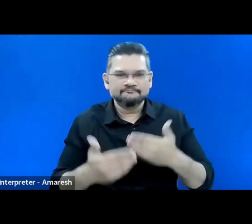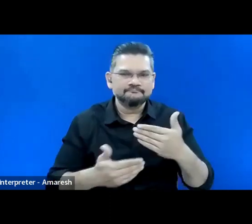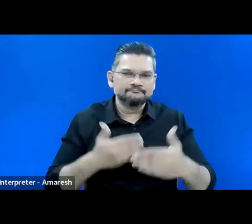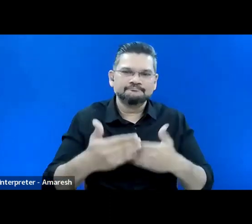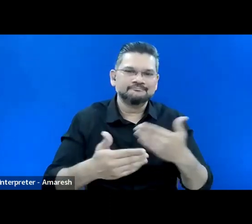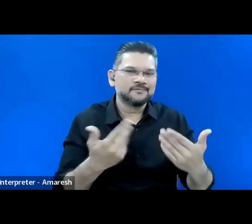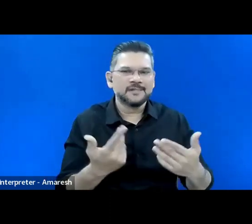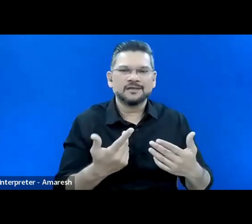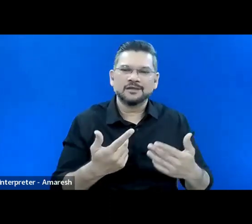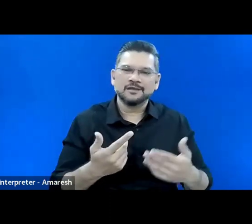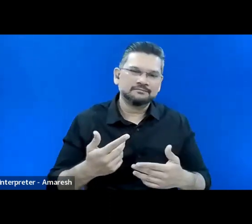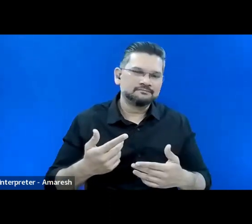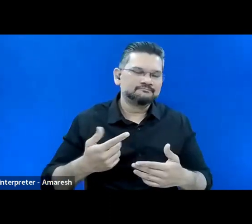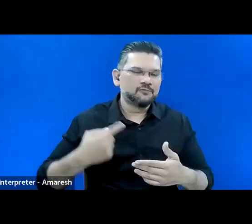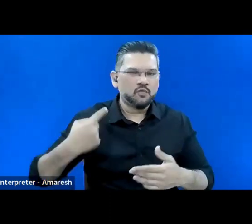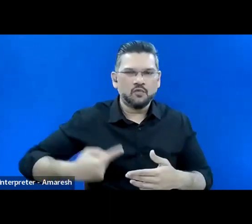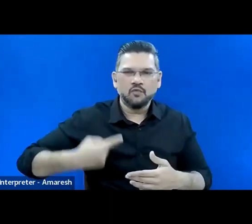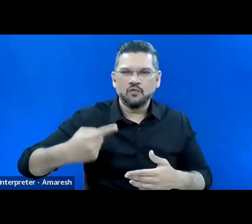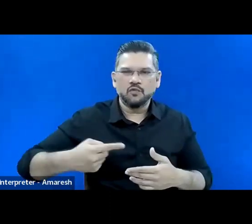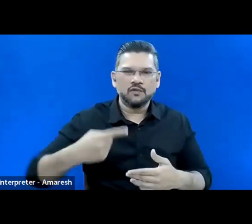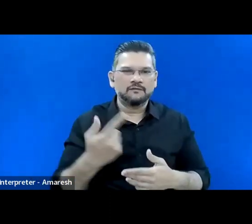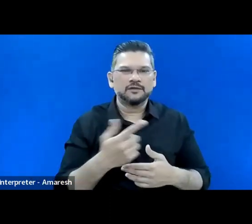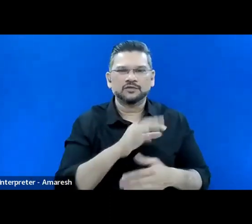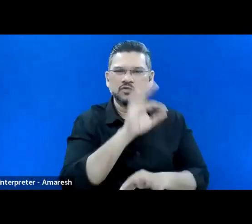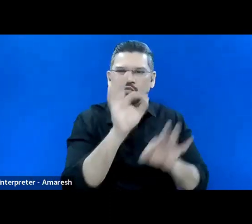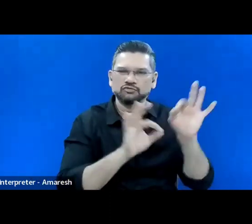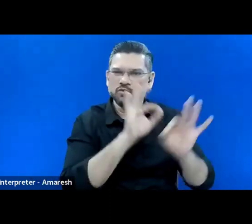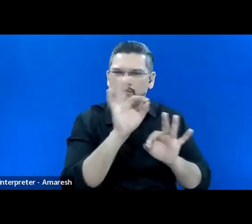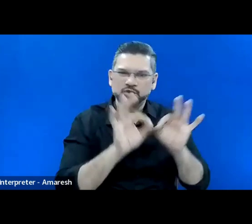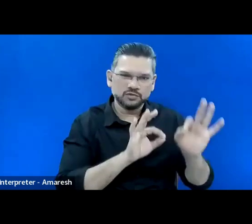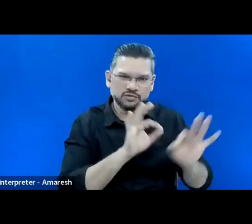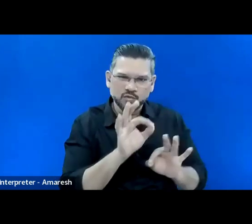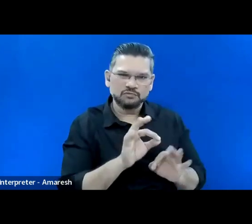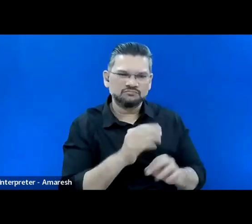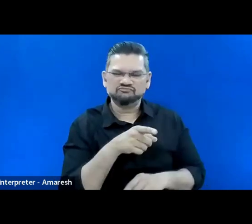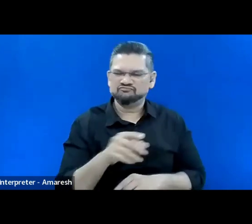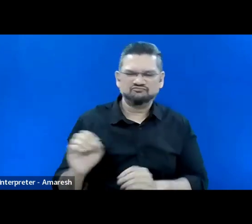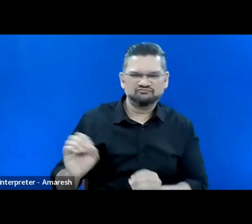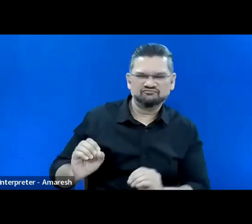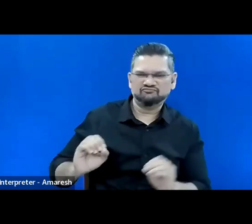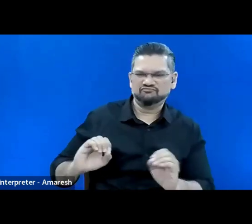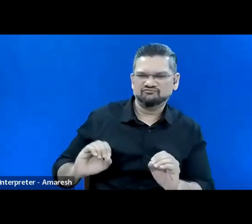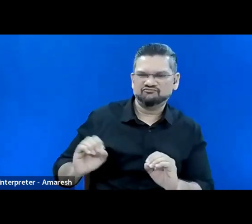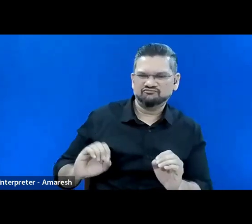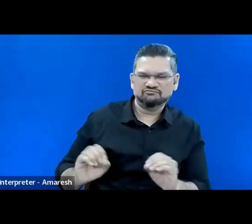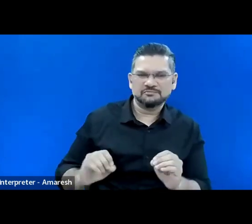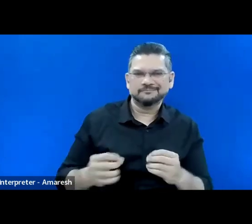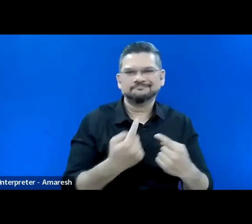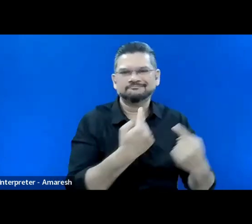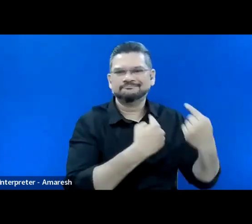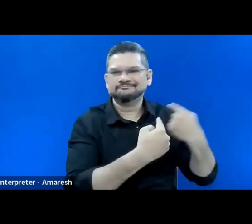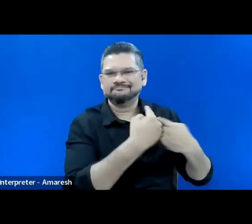your experiences are disregarded because you're a woman with a psychosocial